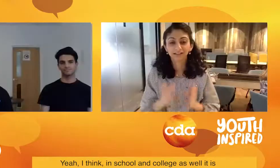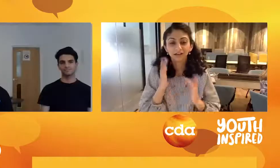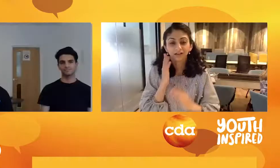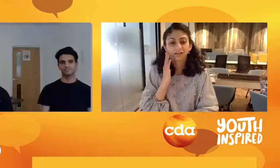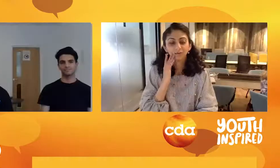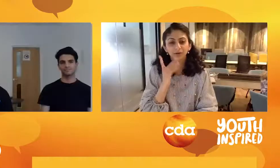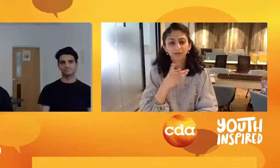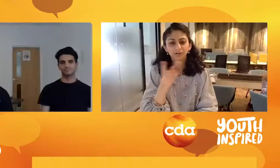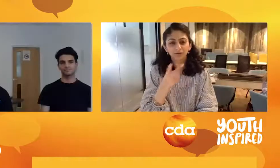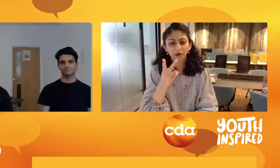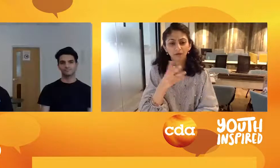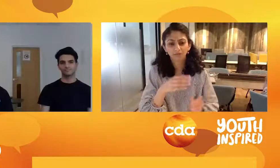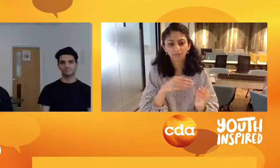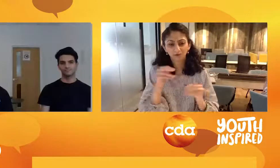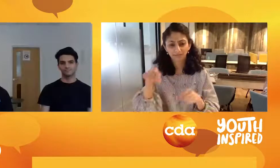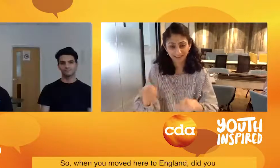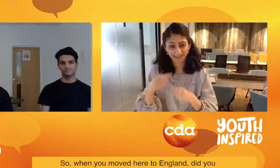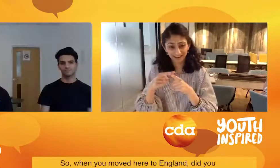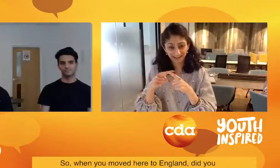was much better.